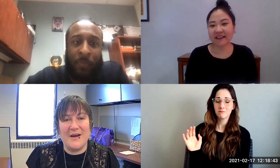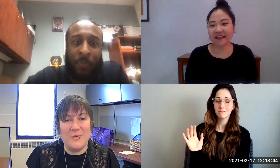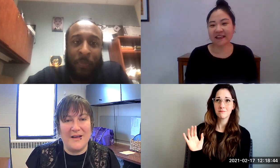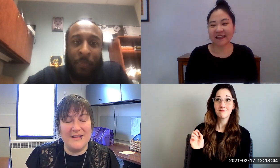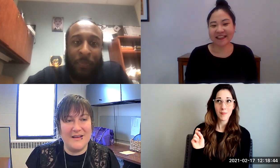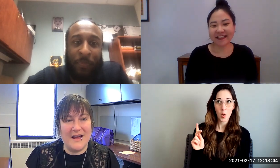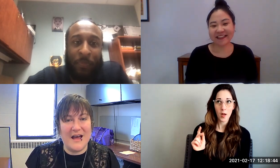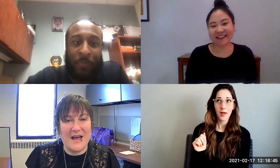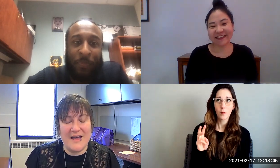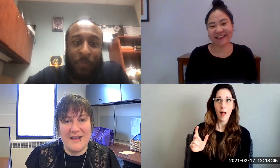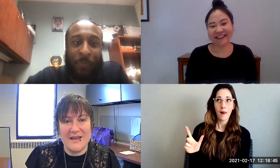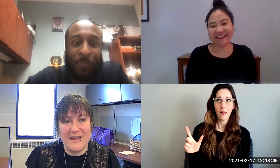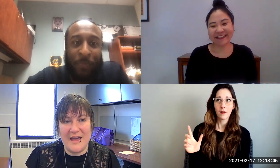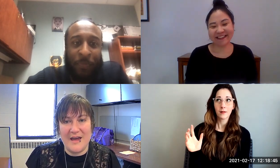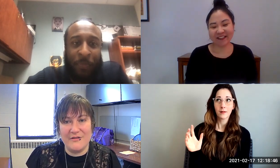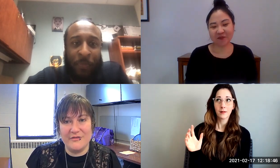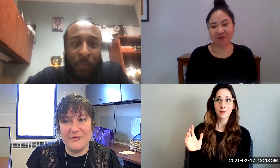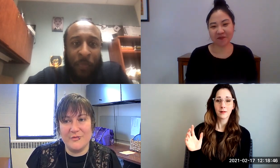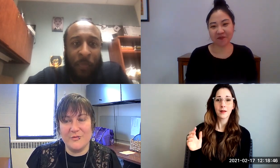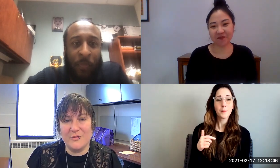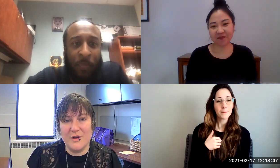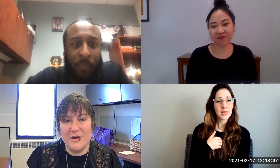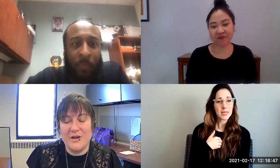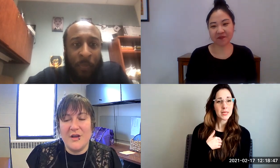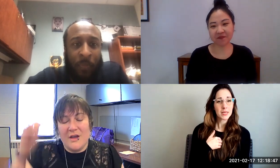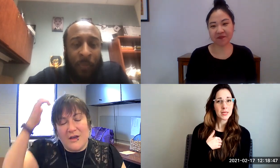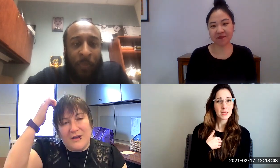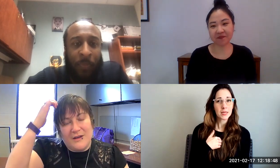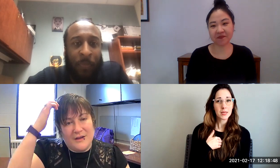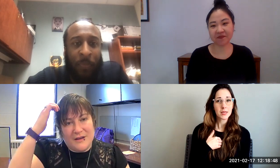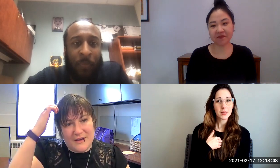okay, well, I have,